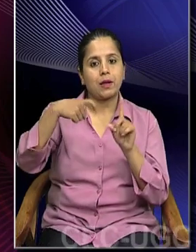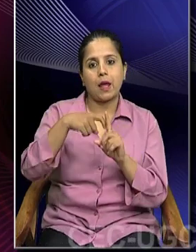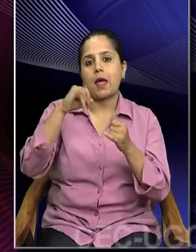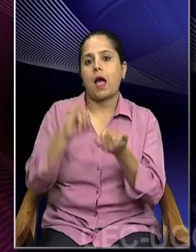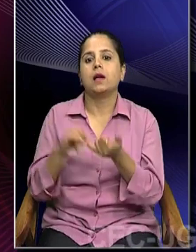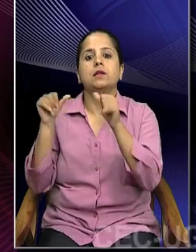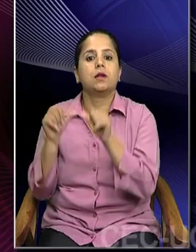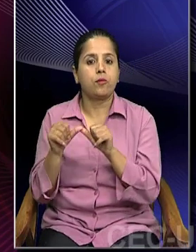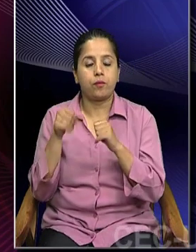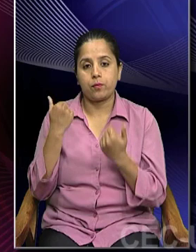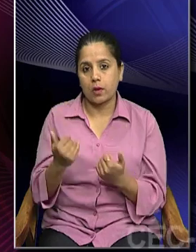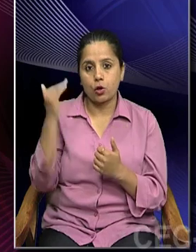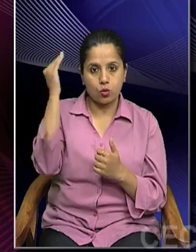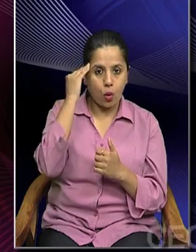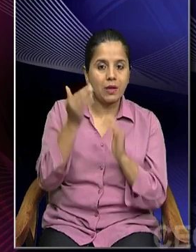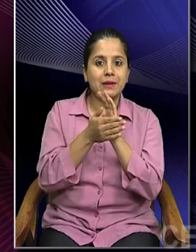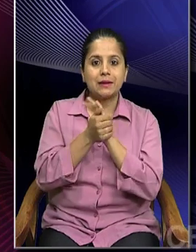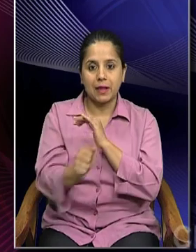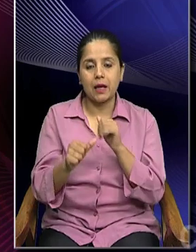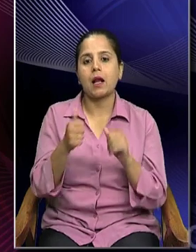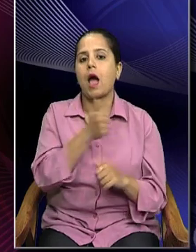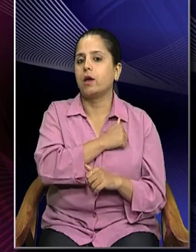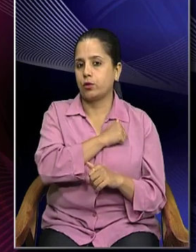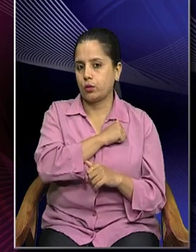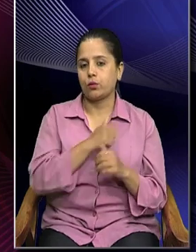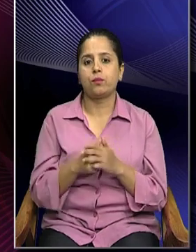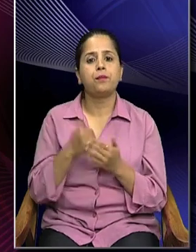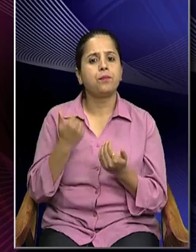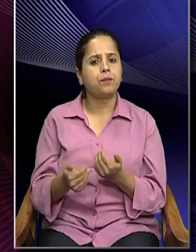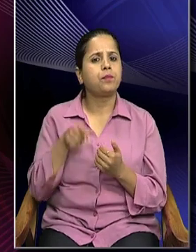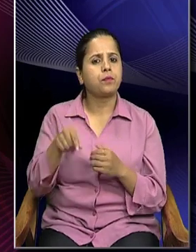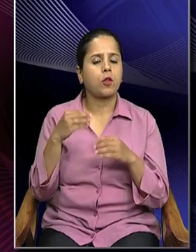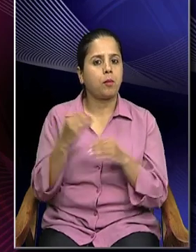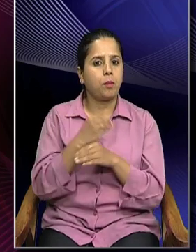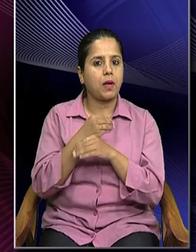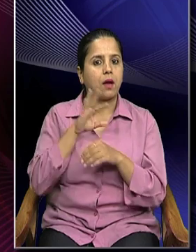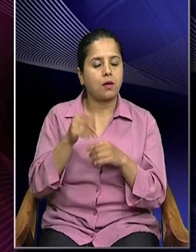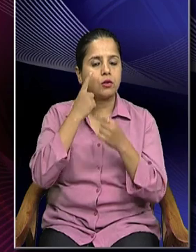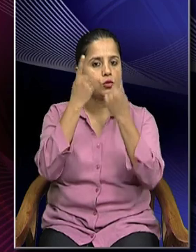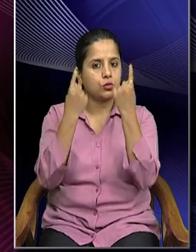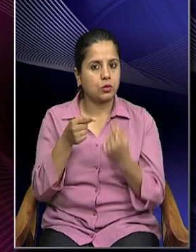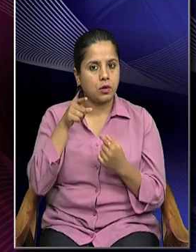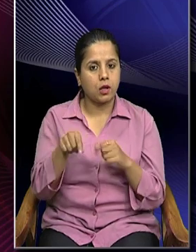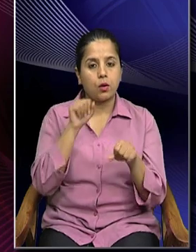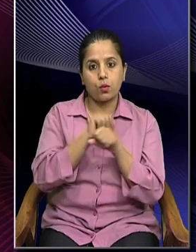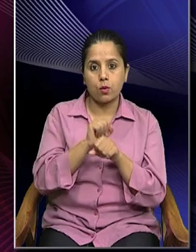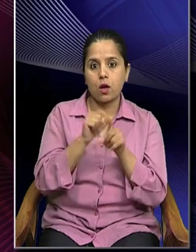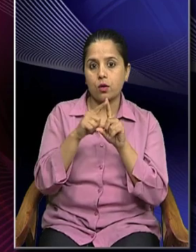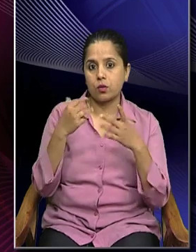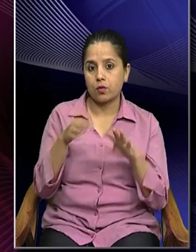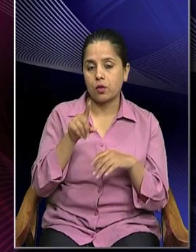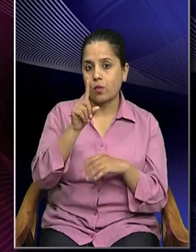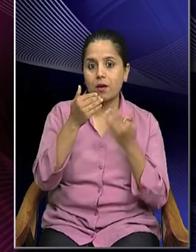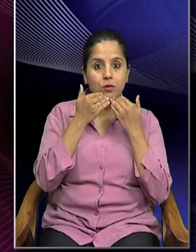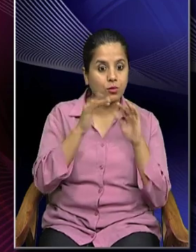KSA, that is knowledge, skills and attitude. Then there is a peer assessment, in which the work done by one